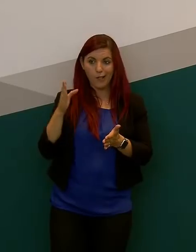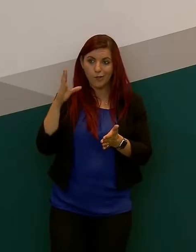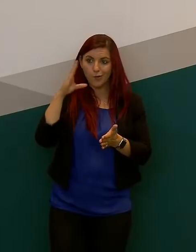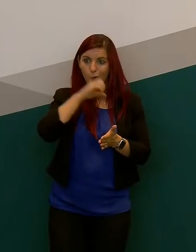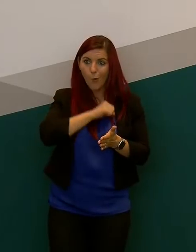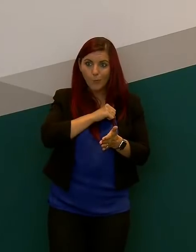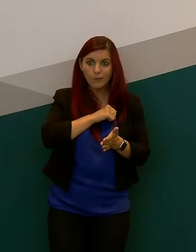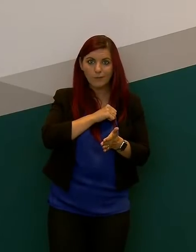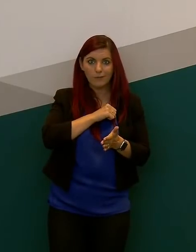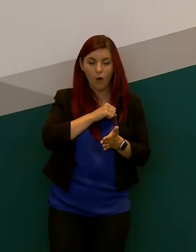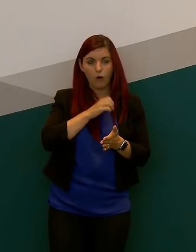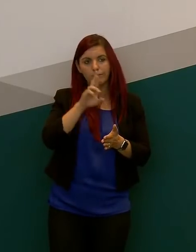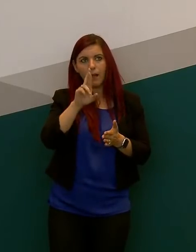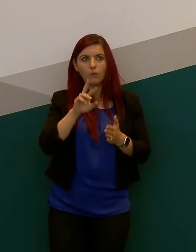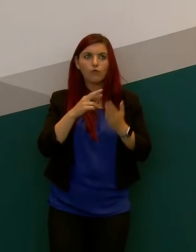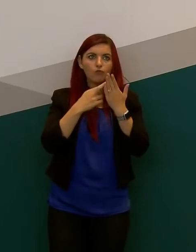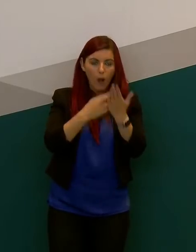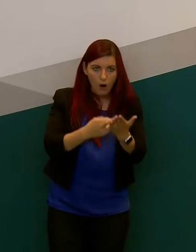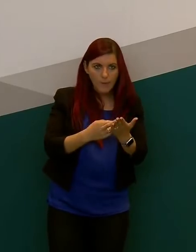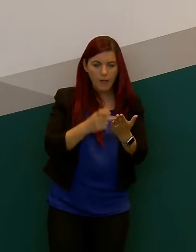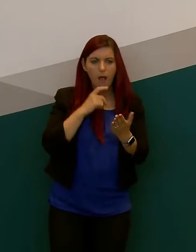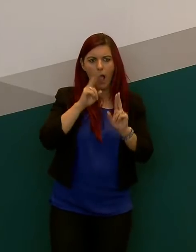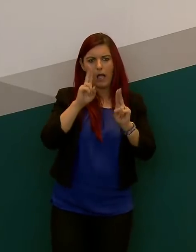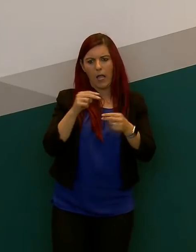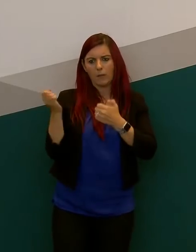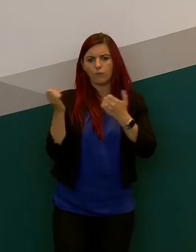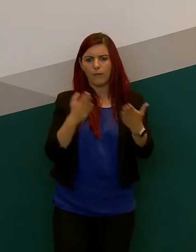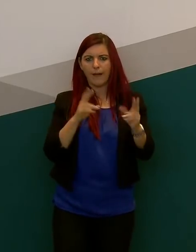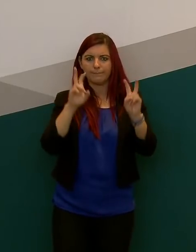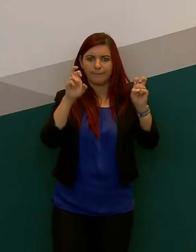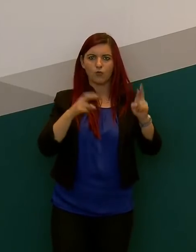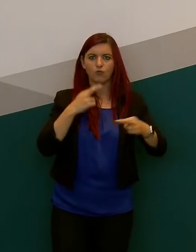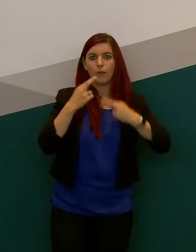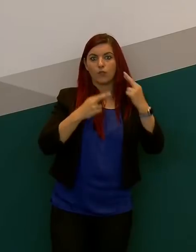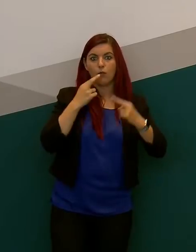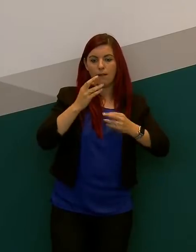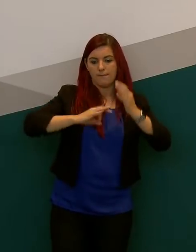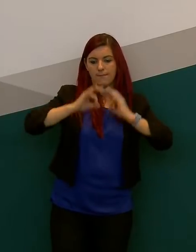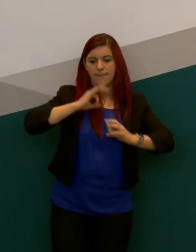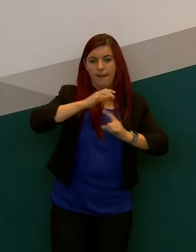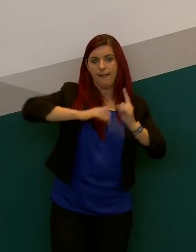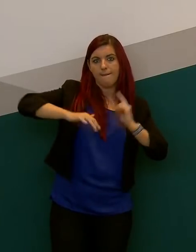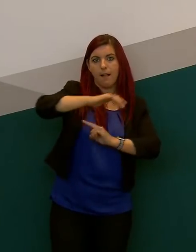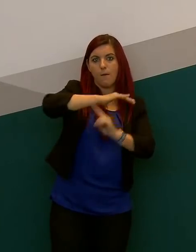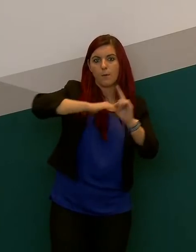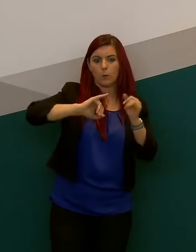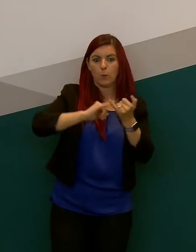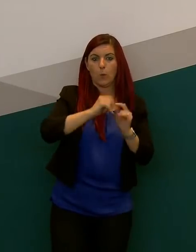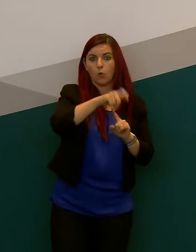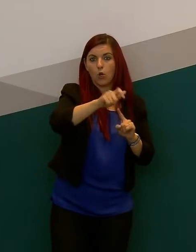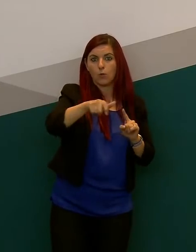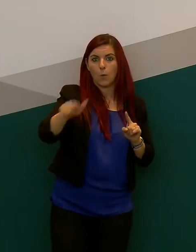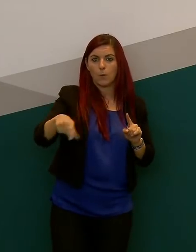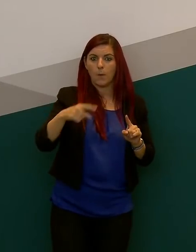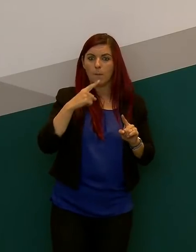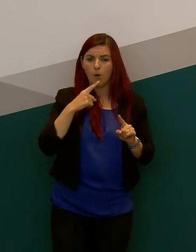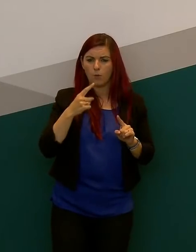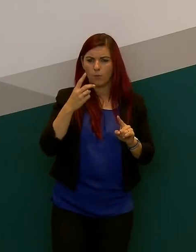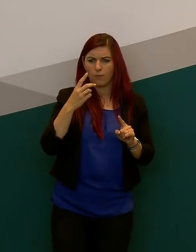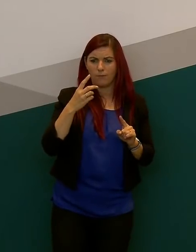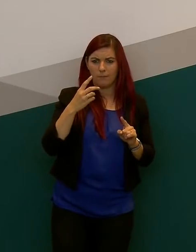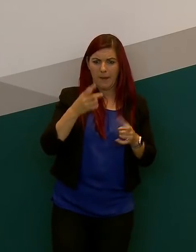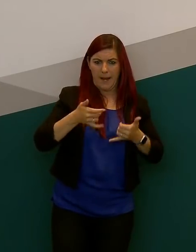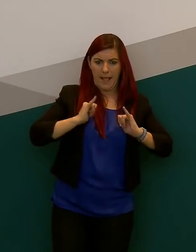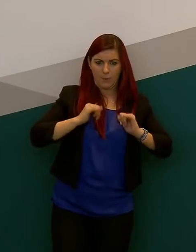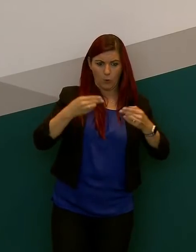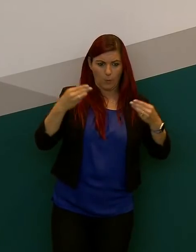on the requirement that they are able to provide, if you like, a restaurant-style environment to customers, for the reason of protecting those customers